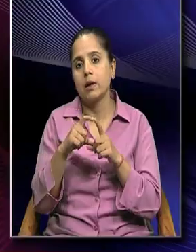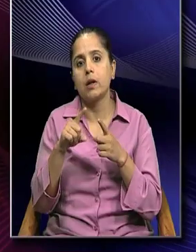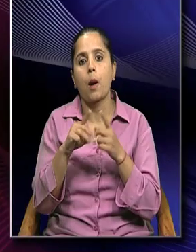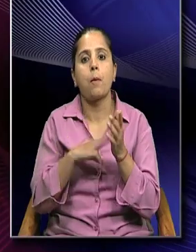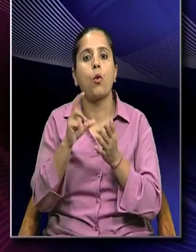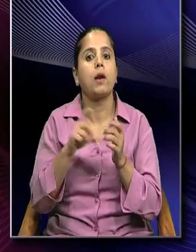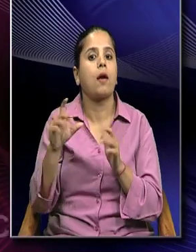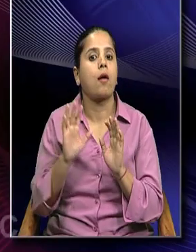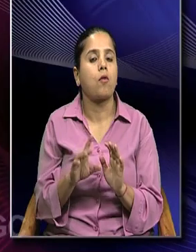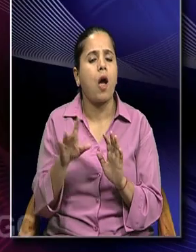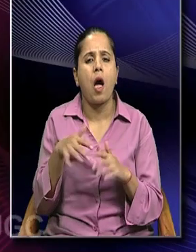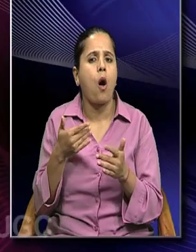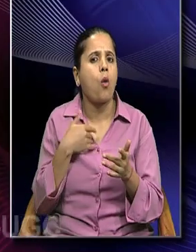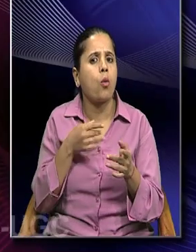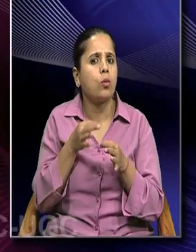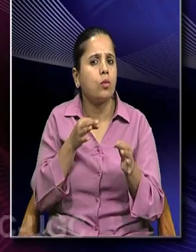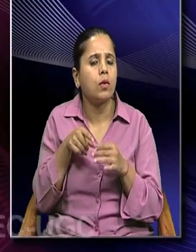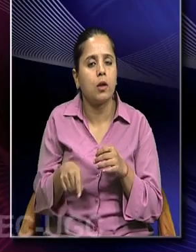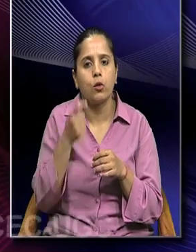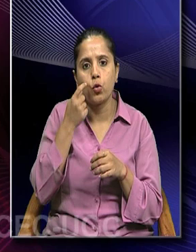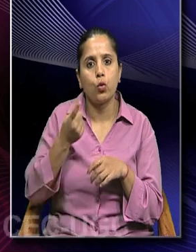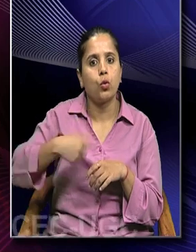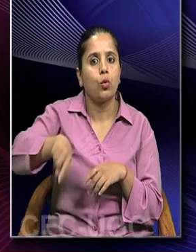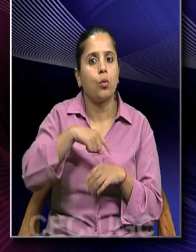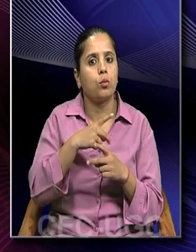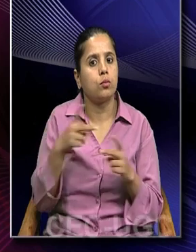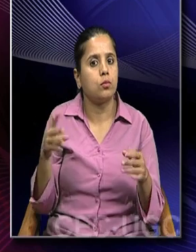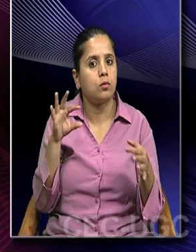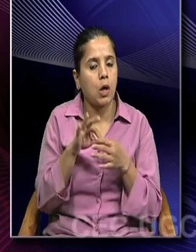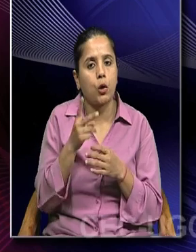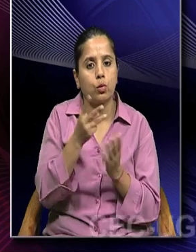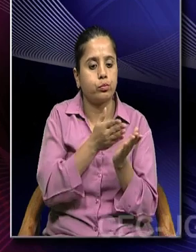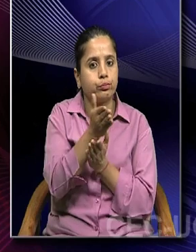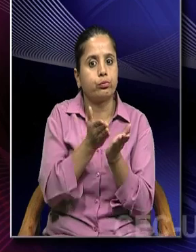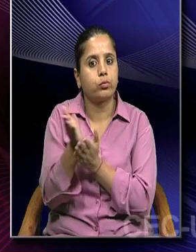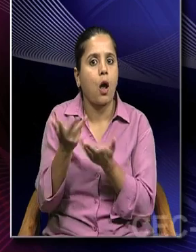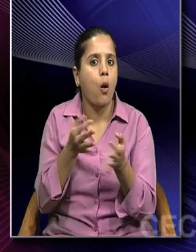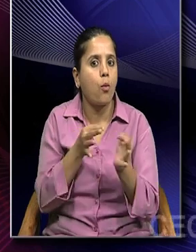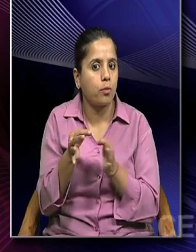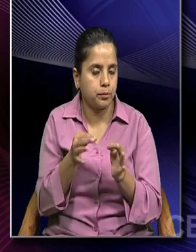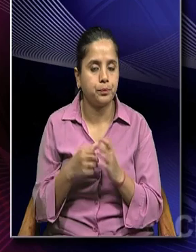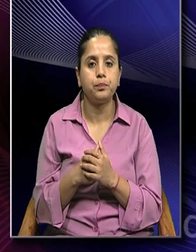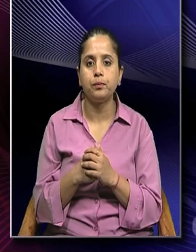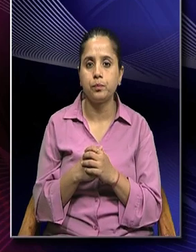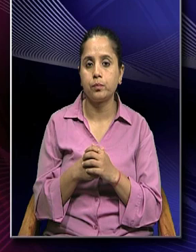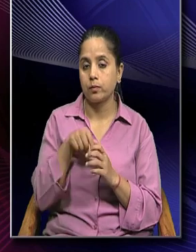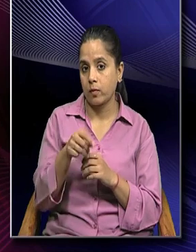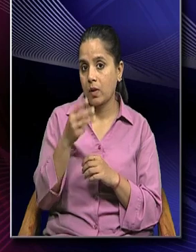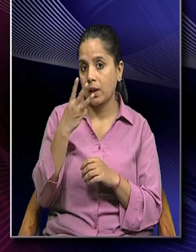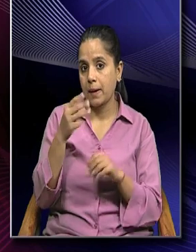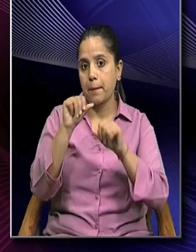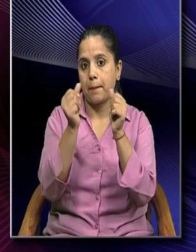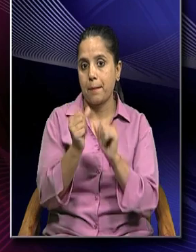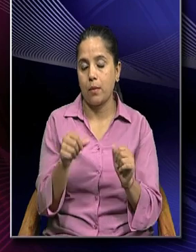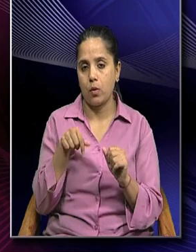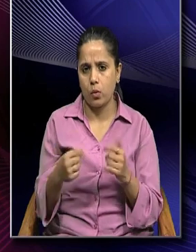So, how do we classify the human beings into these two categories? And these three models,